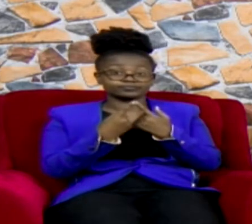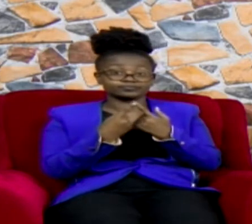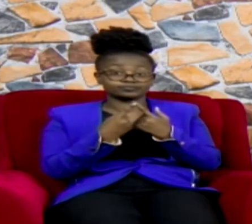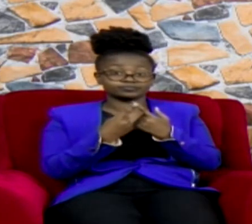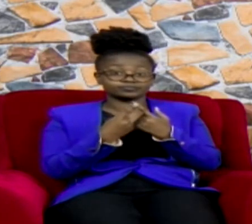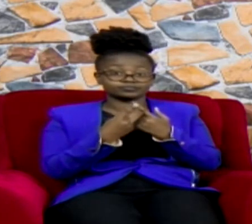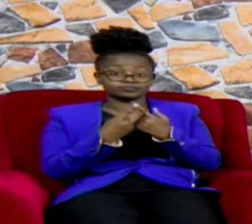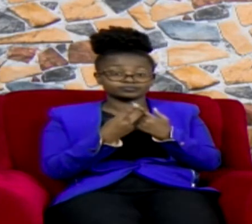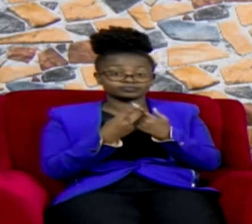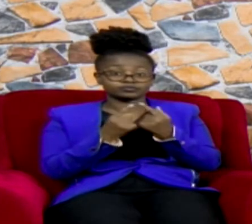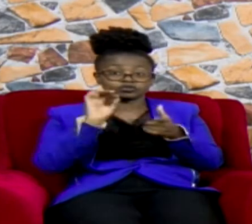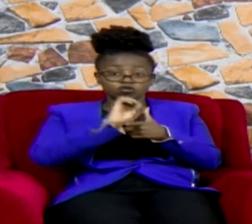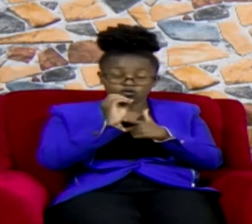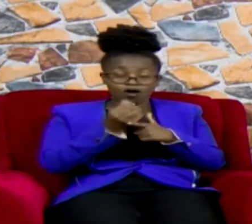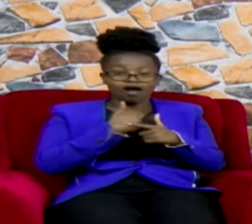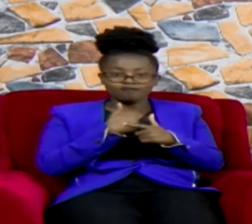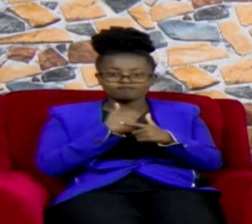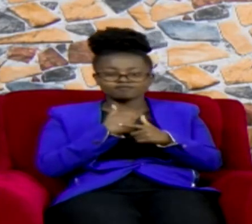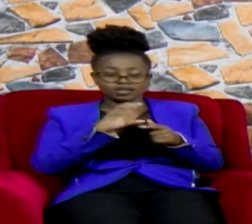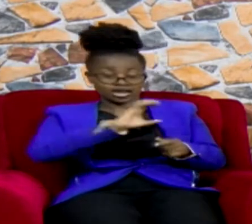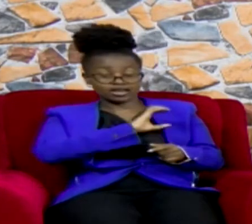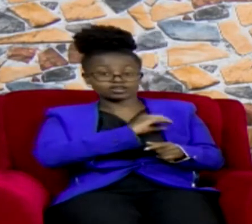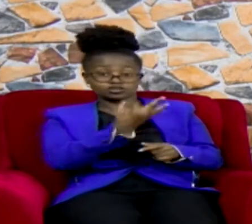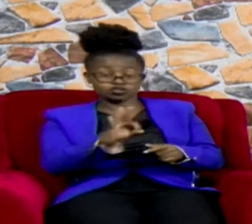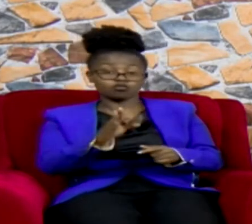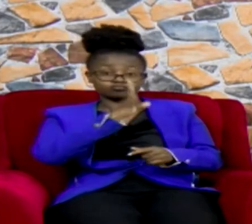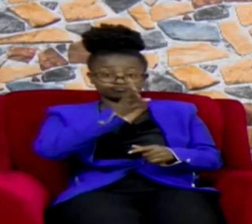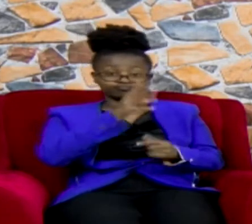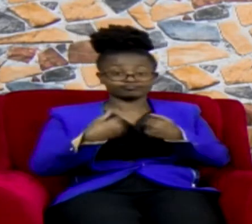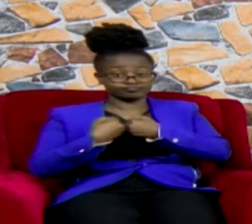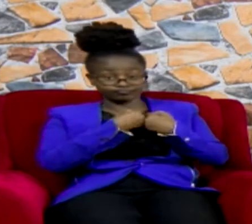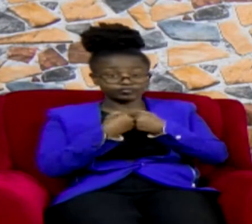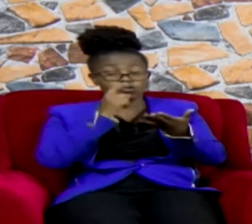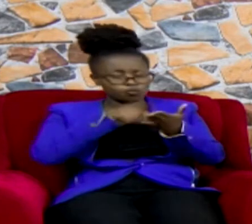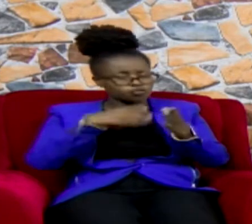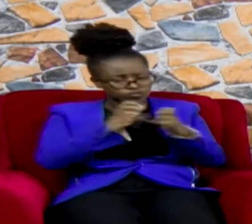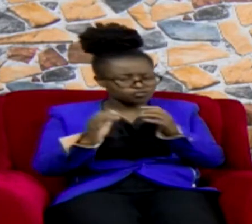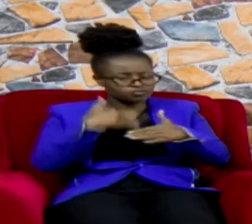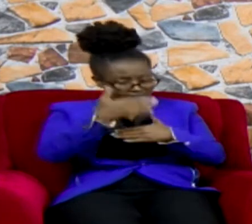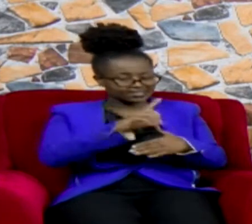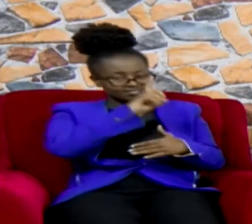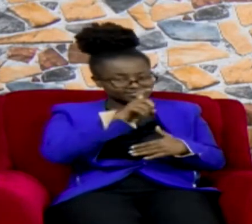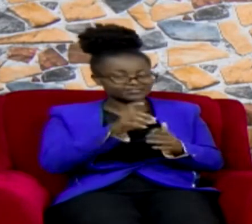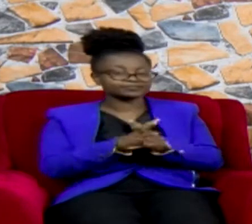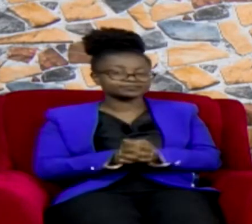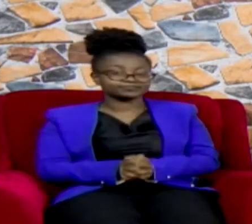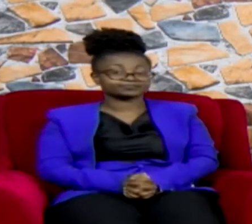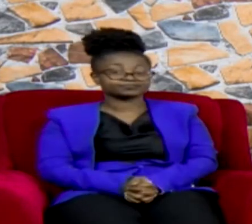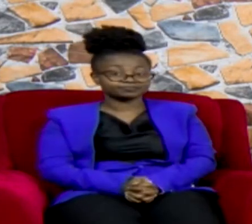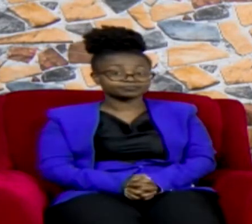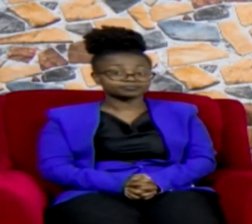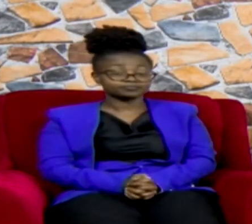supposed to be speaking, or they're having characteristics of speech challenges, what do you do next?